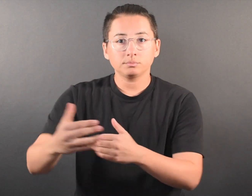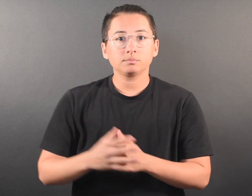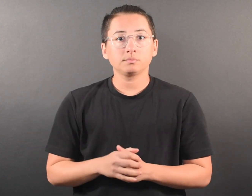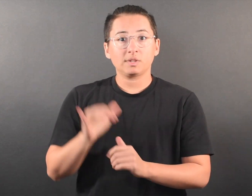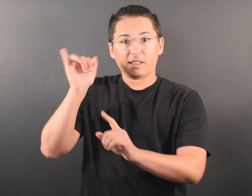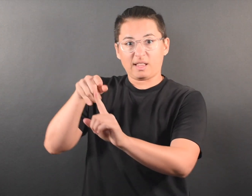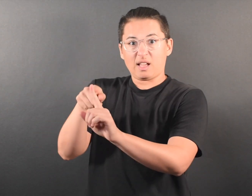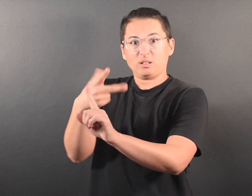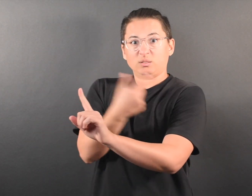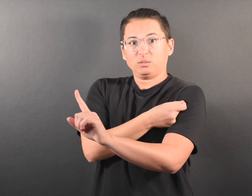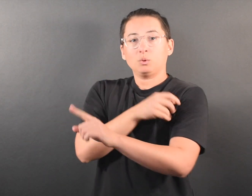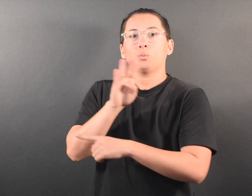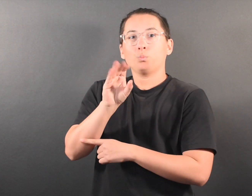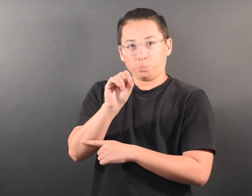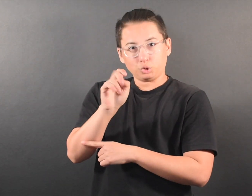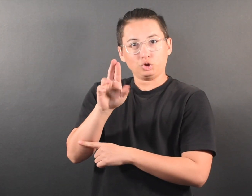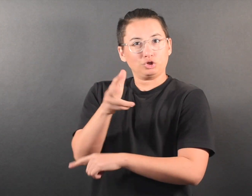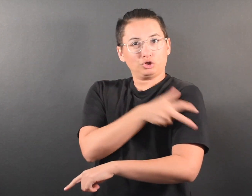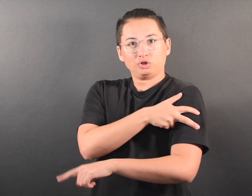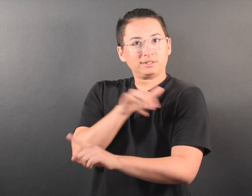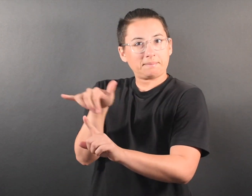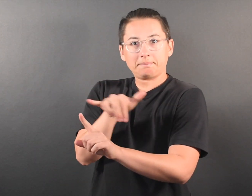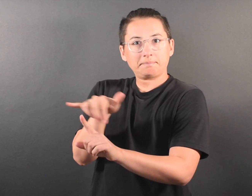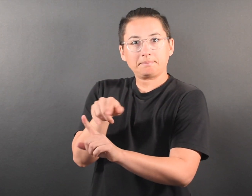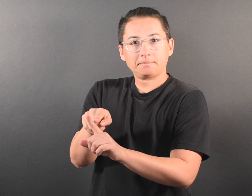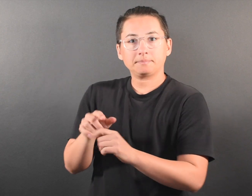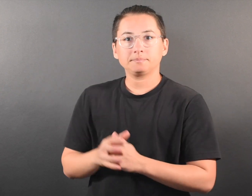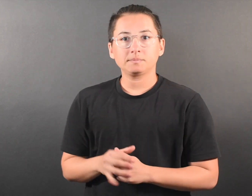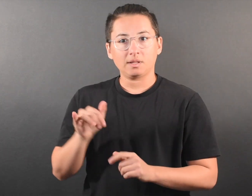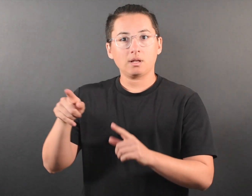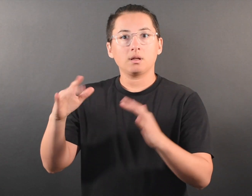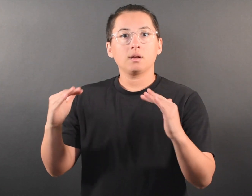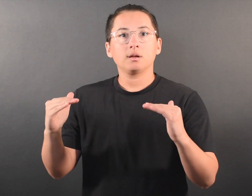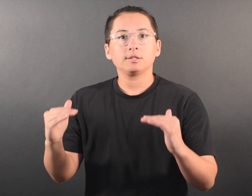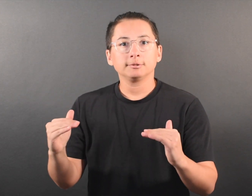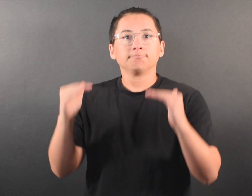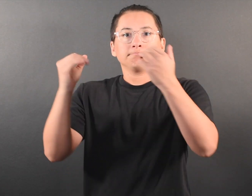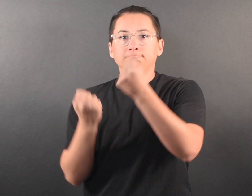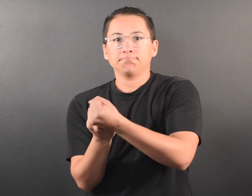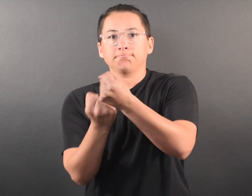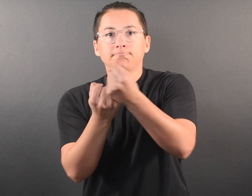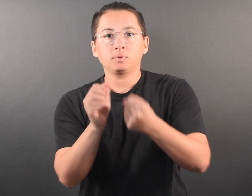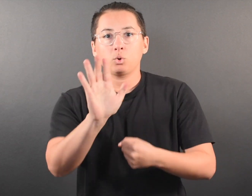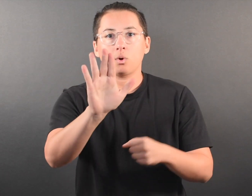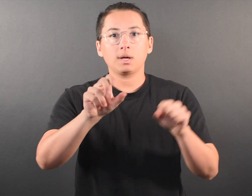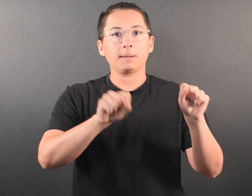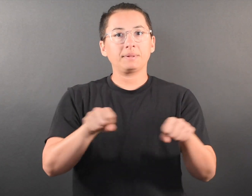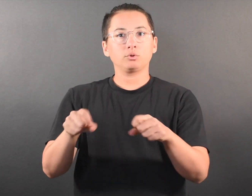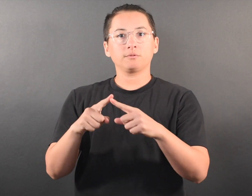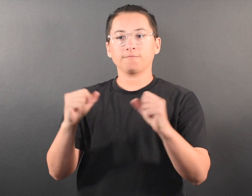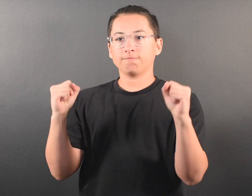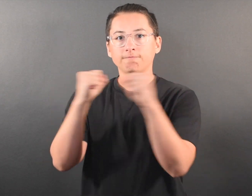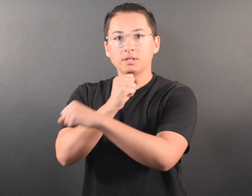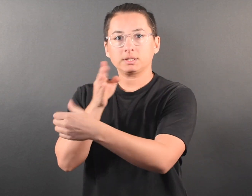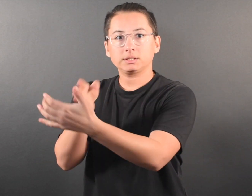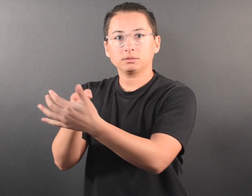That shot is a booster shot. It boosts your ability to fight the disease if you are